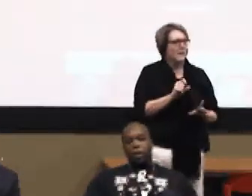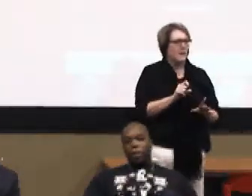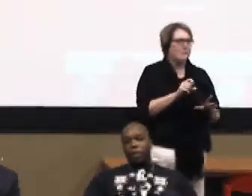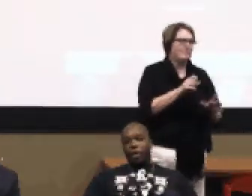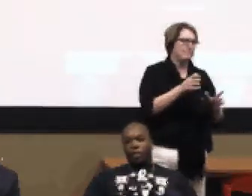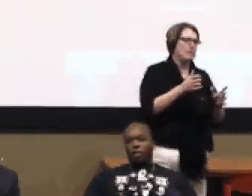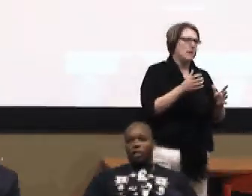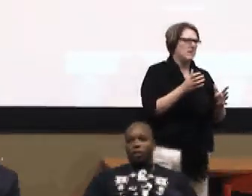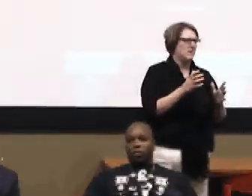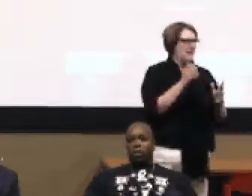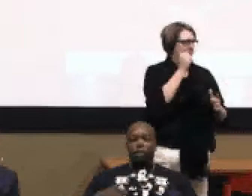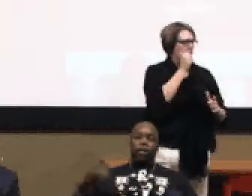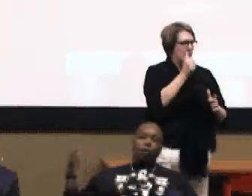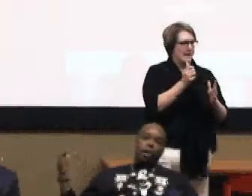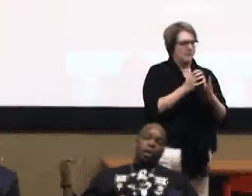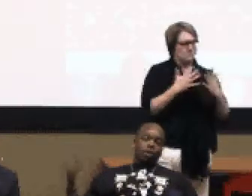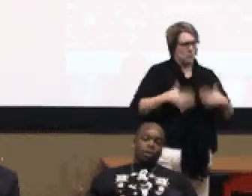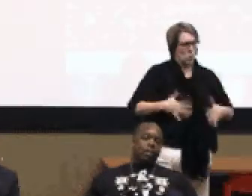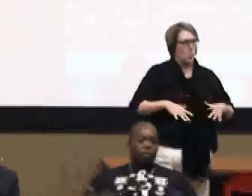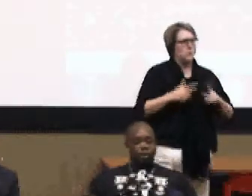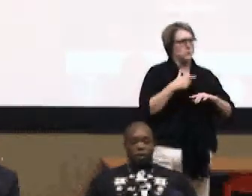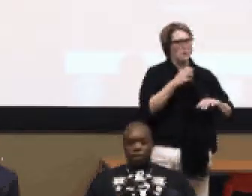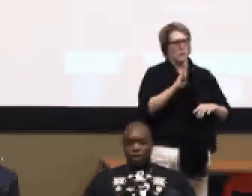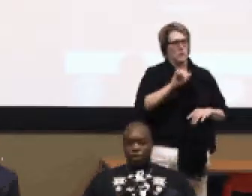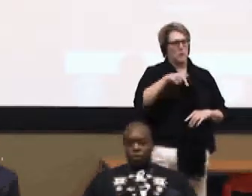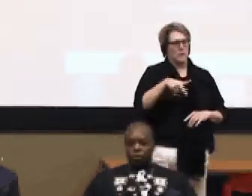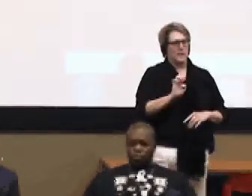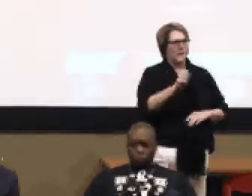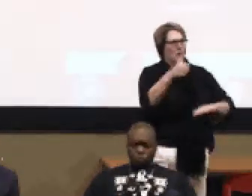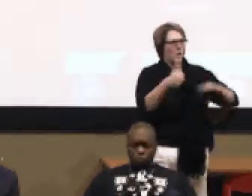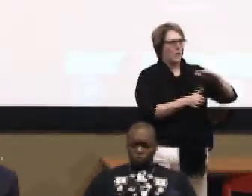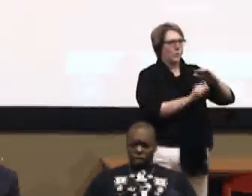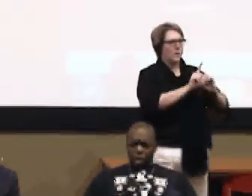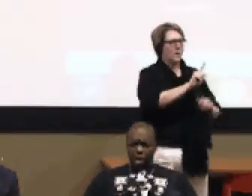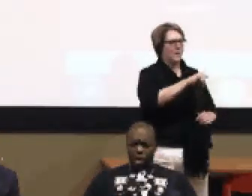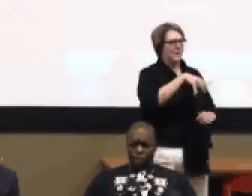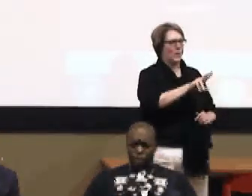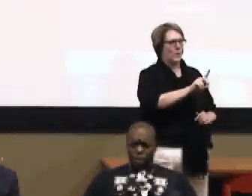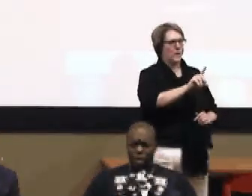boutique that's currently located underneath Liquid Courage Tattoo.